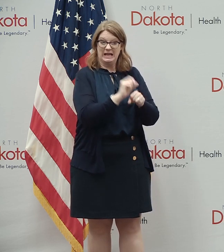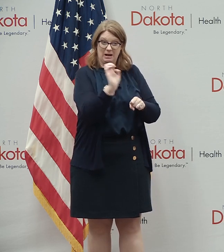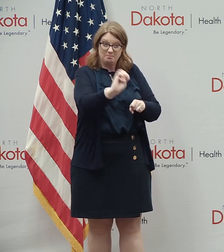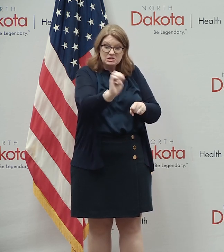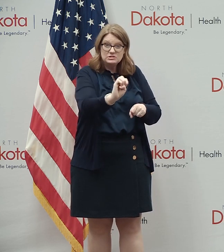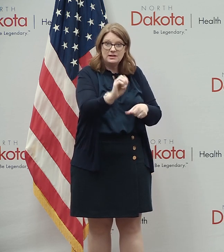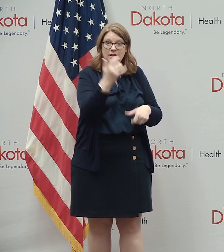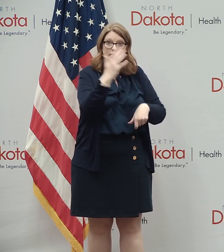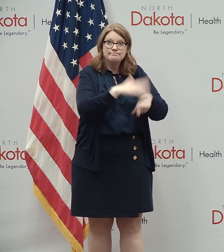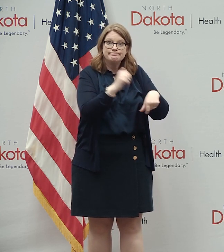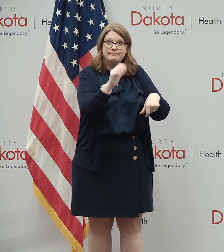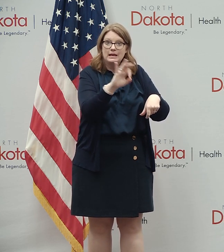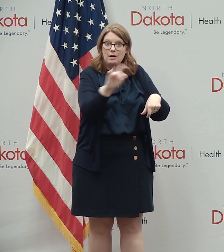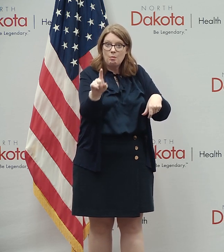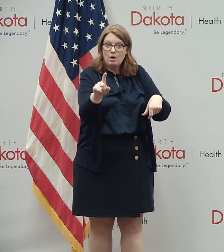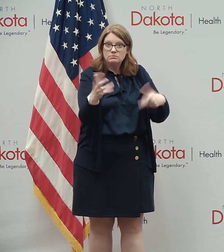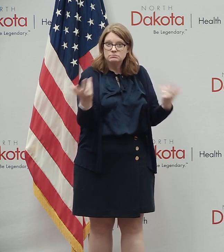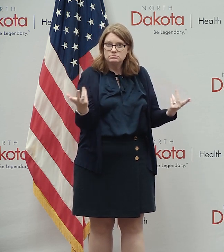911.